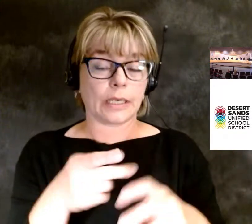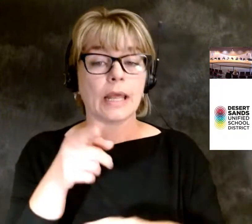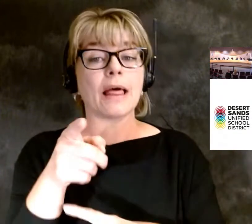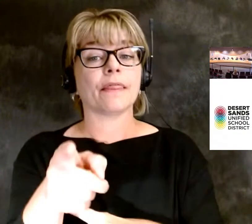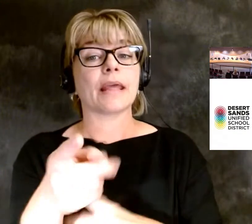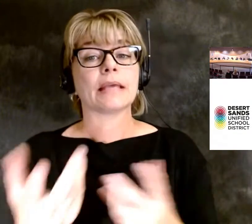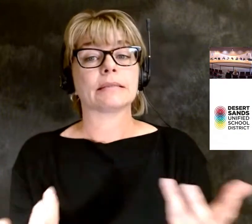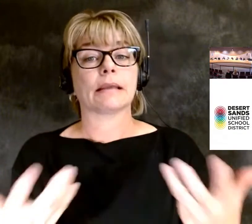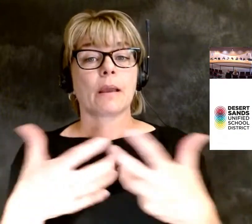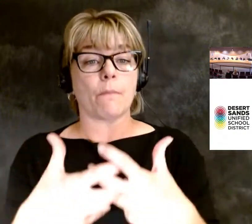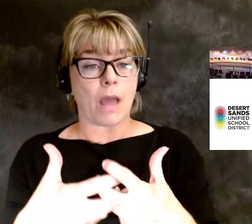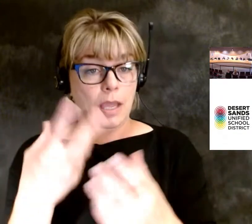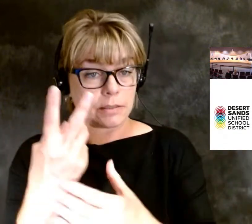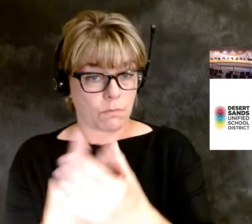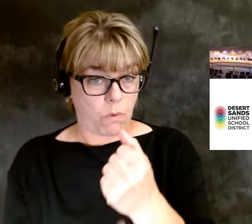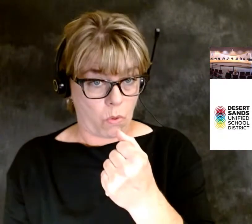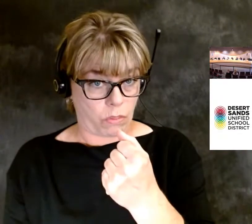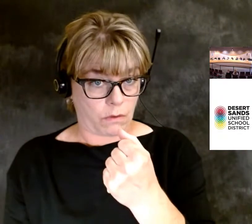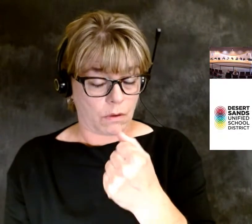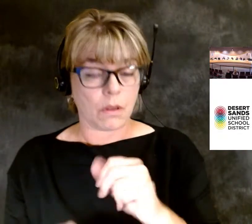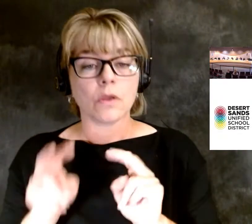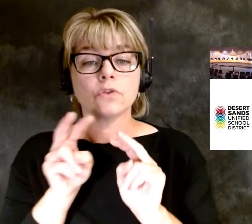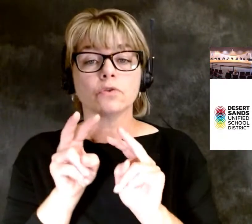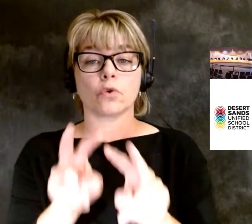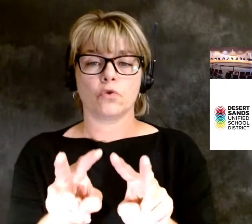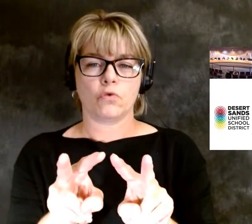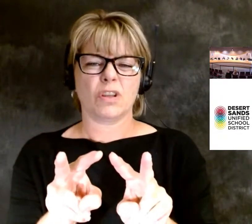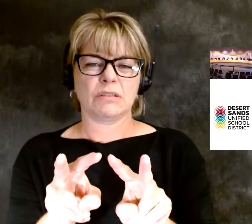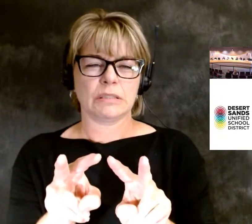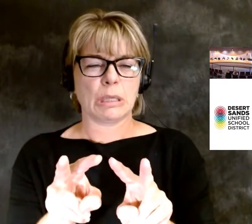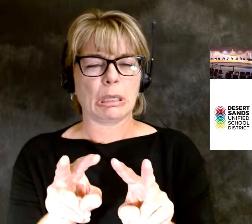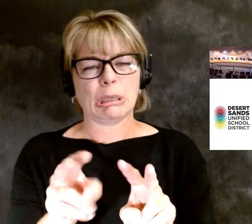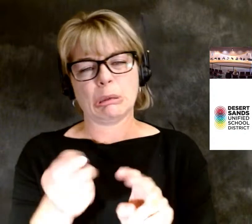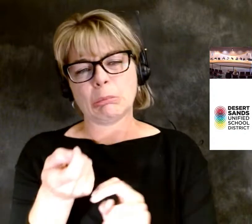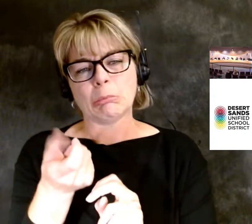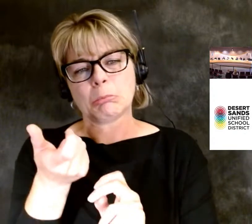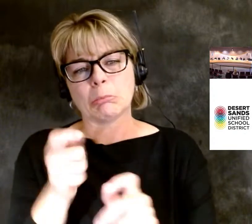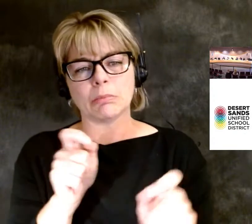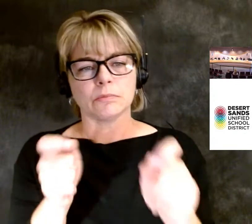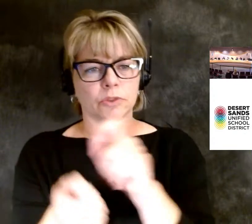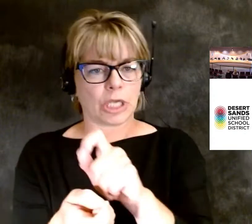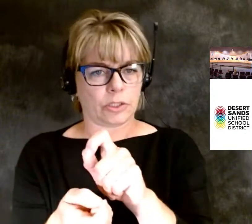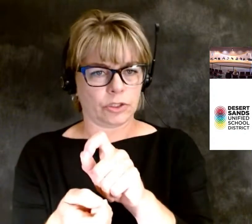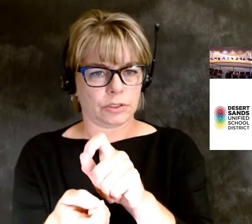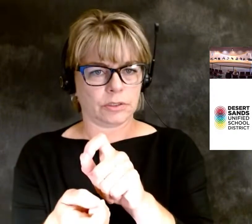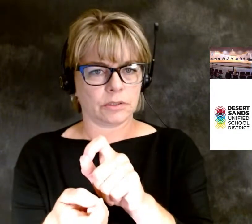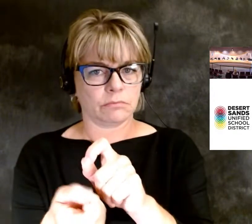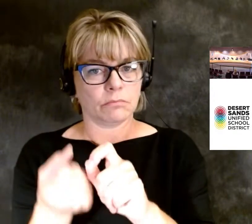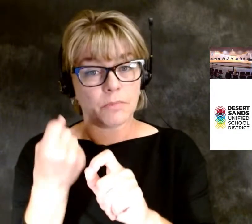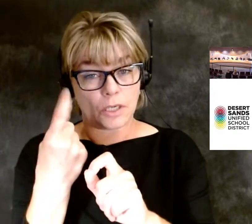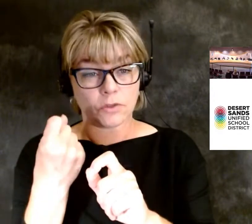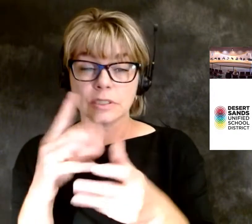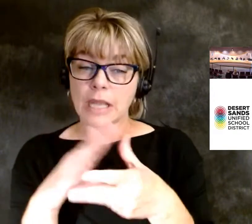both. And you could see overall, it's just modest change. It doesn't look like a lot, but there's a story to be told behind